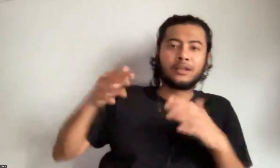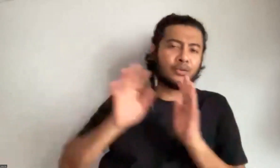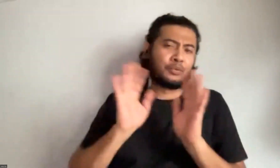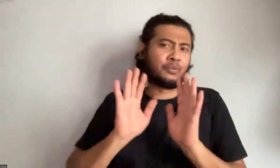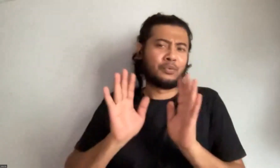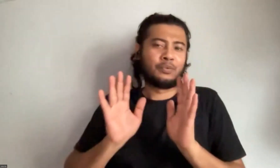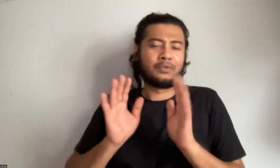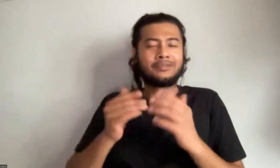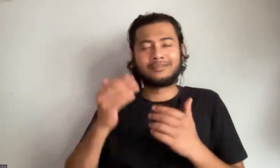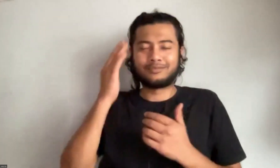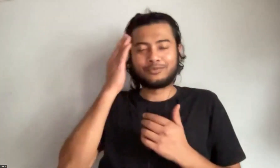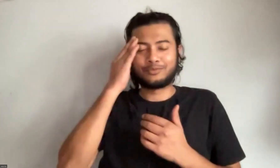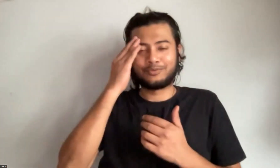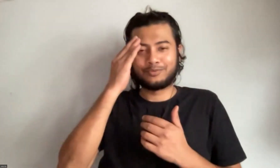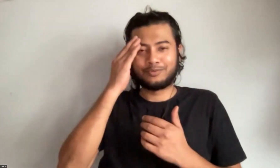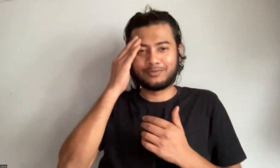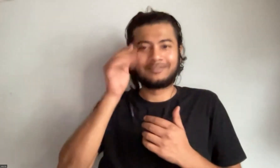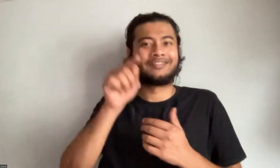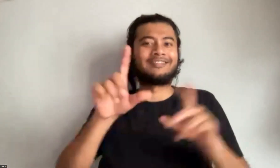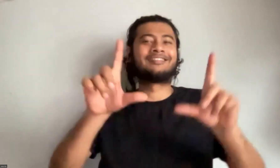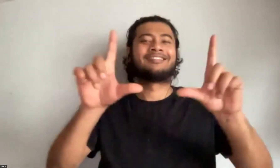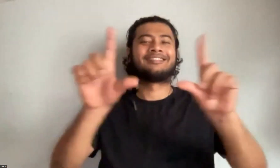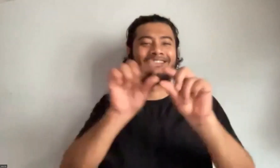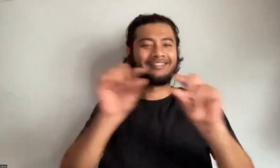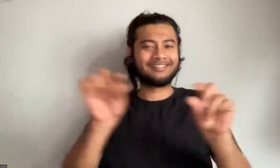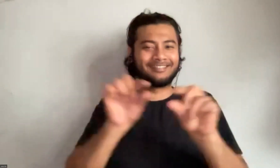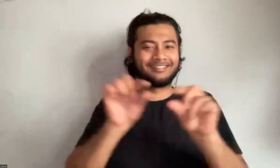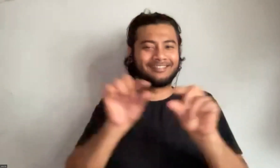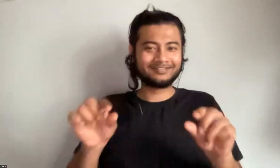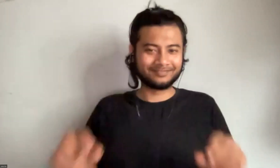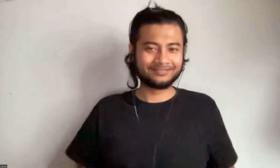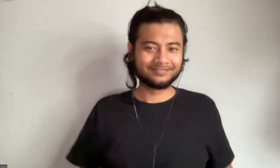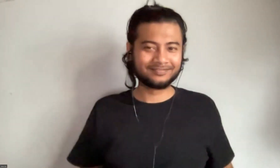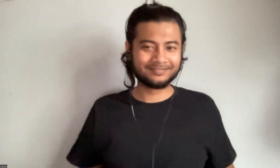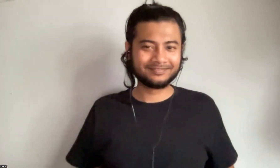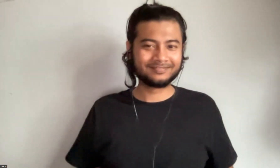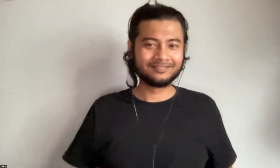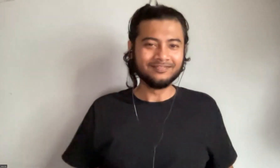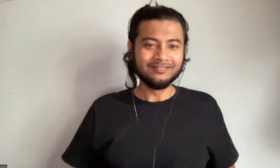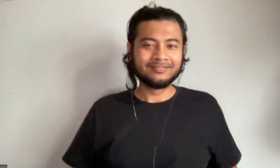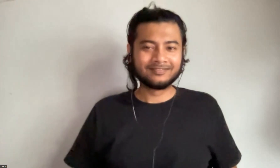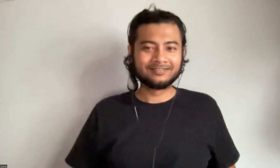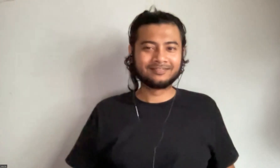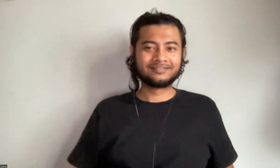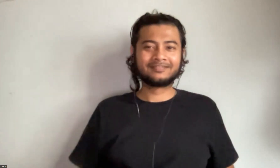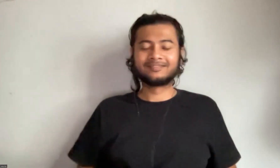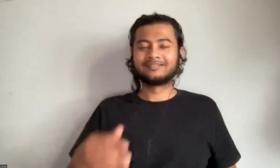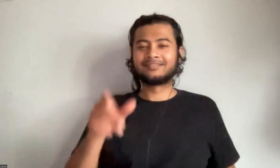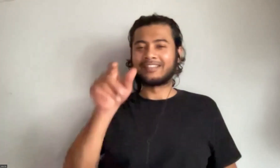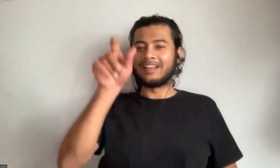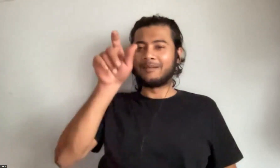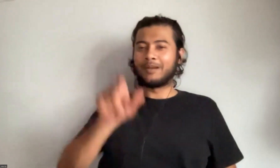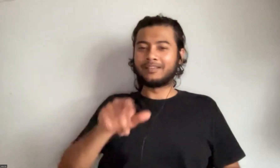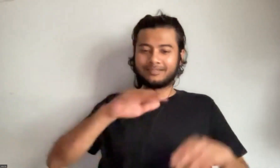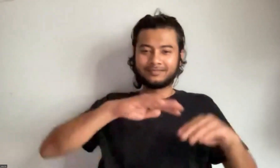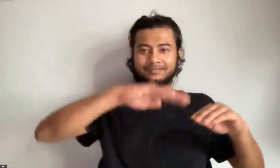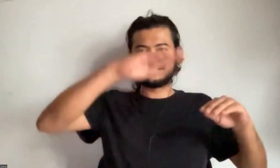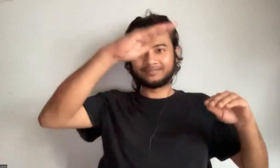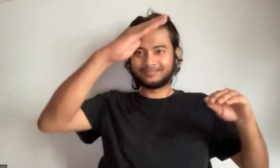you can have a look at the picture. Here a person is standing on the cliff on a tip of the mountain and he's about to fall down, but